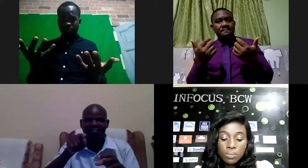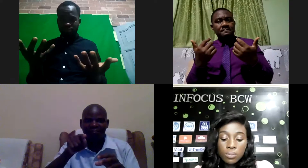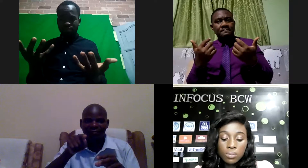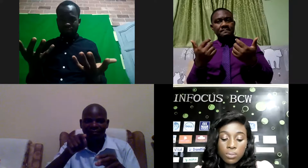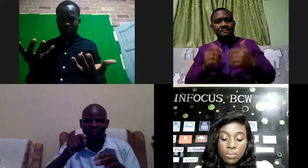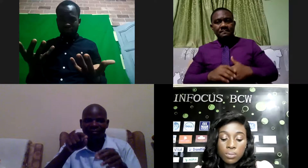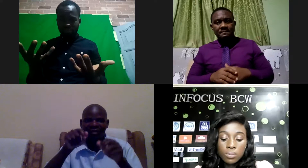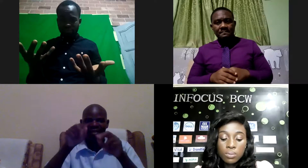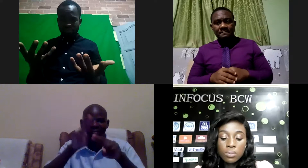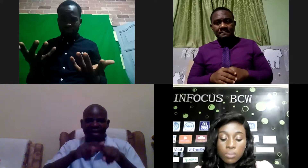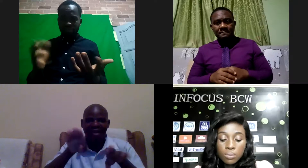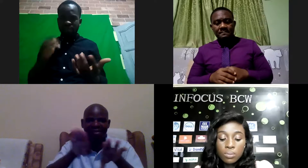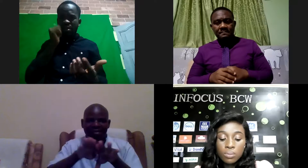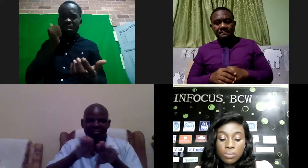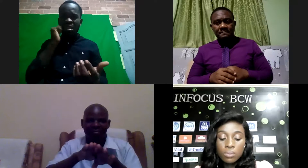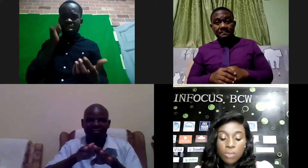life.